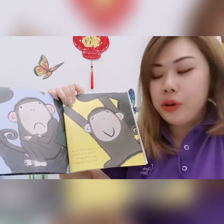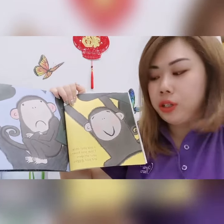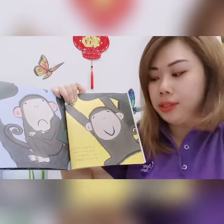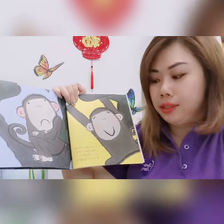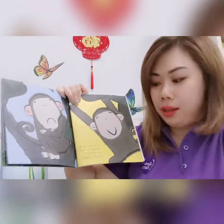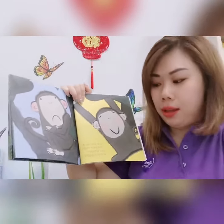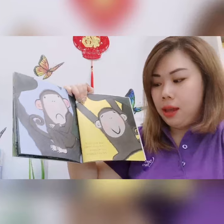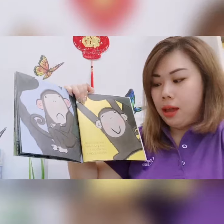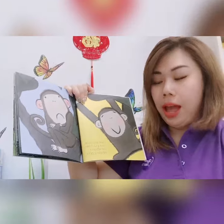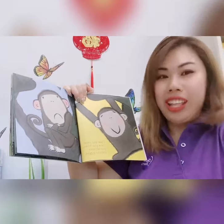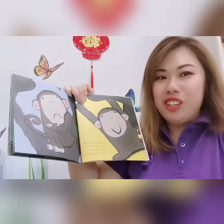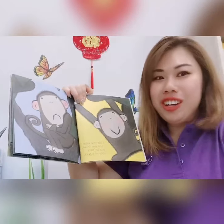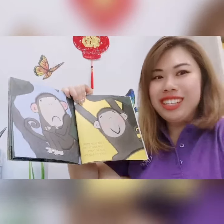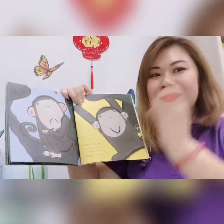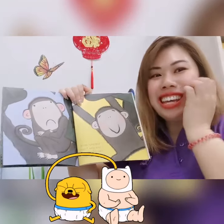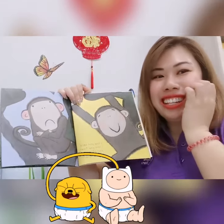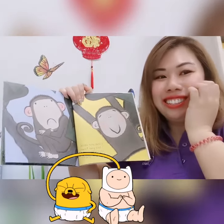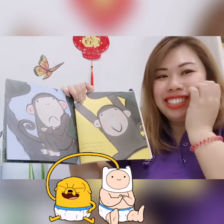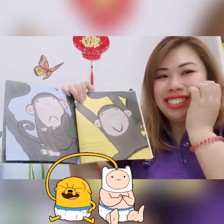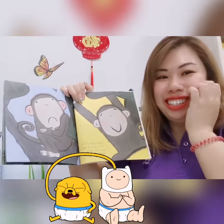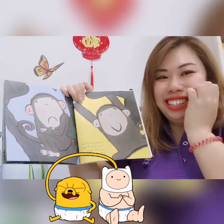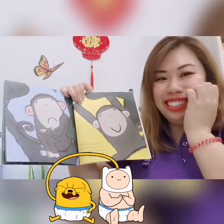whispers and your giggles.